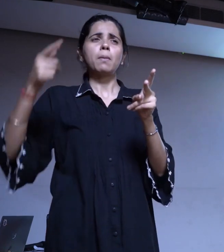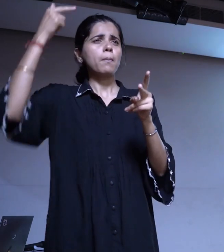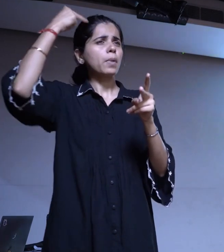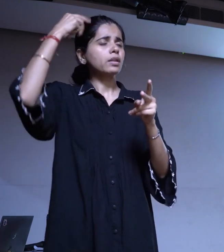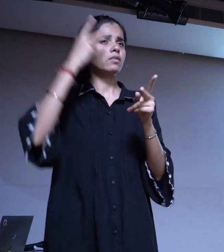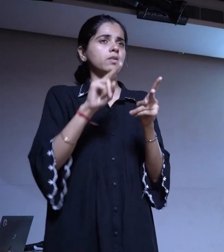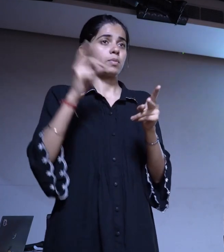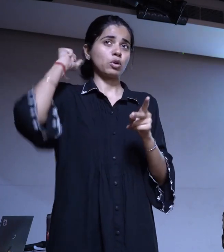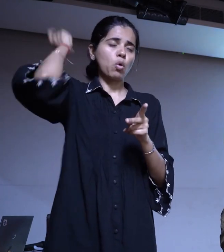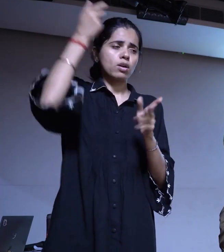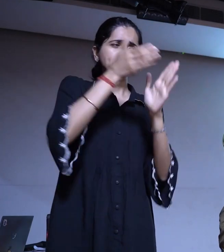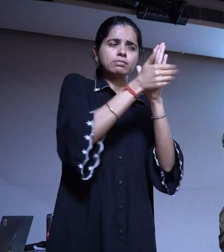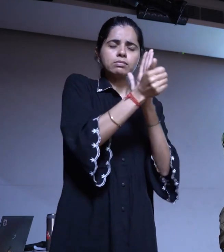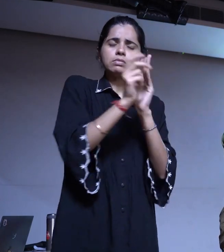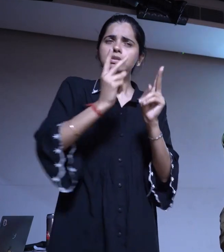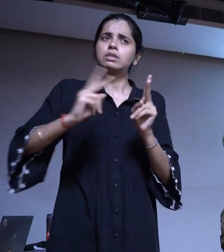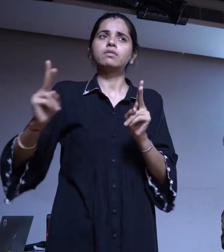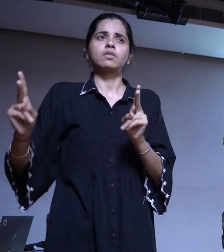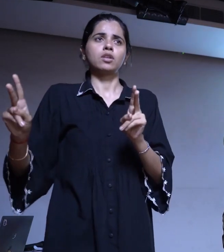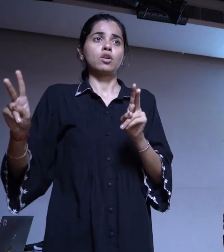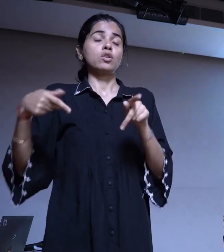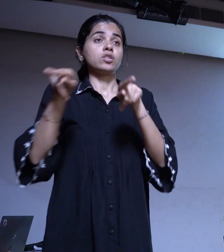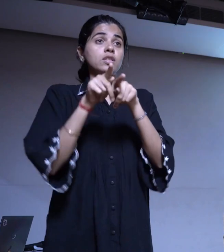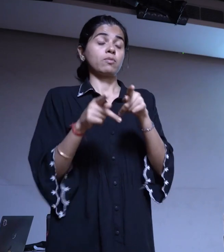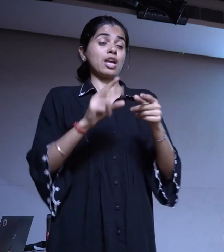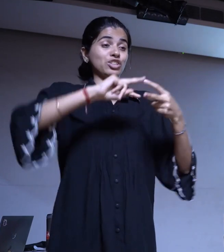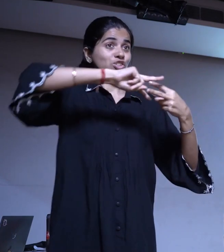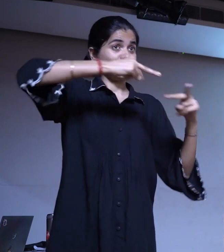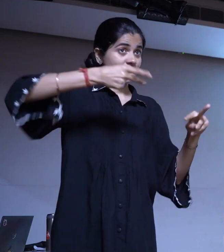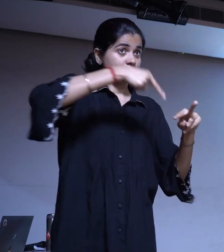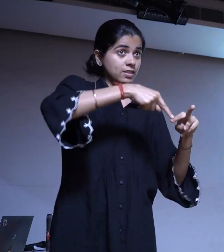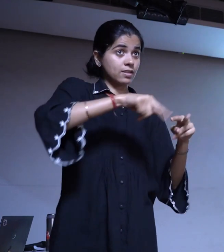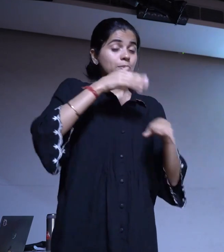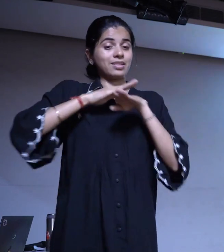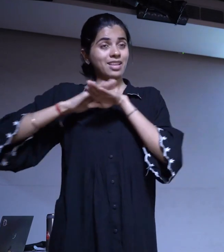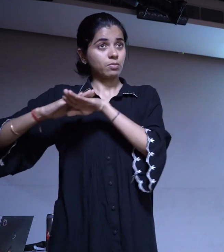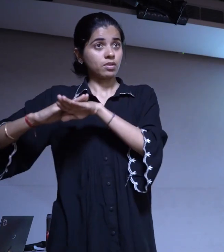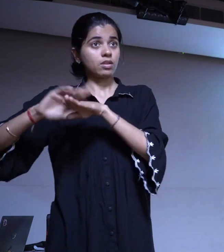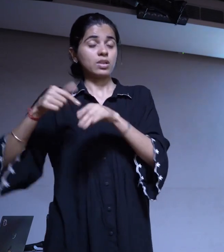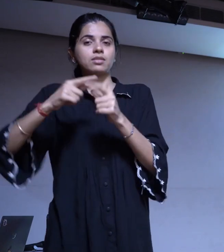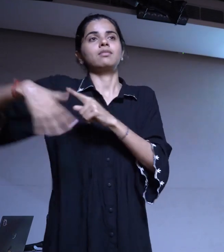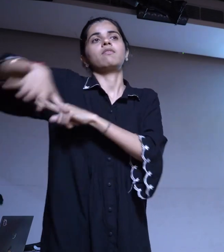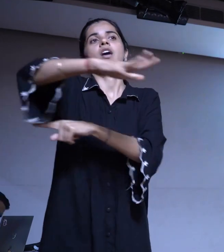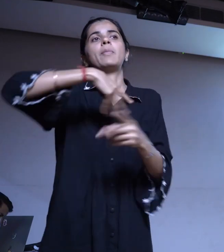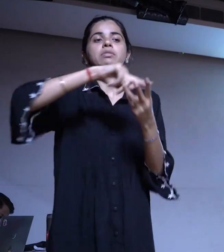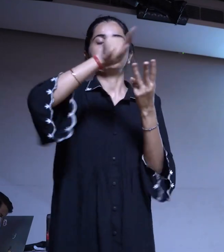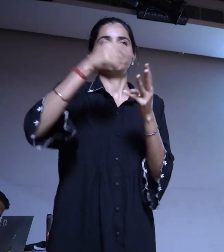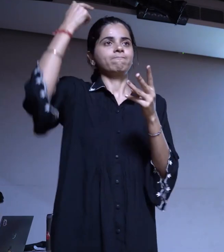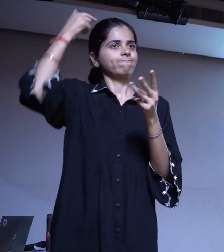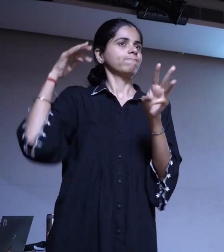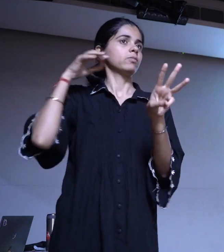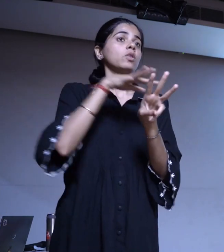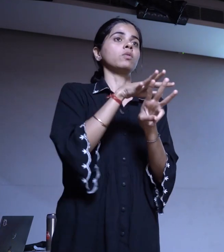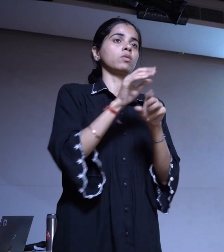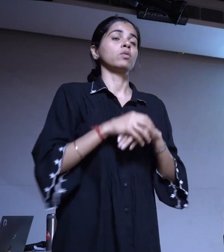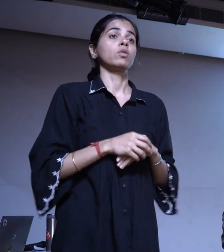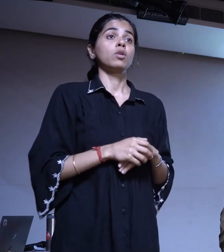way cognitive skills develop they are a combination of genetics experience and the environment and so there